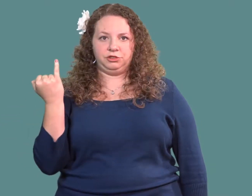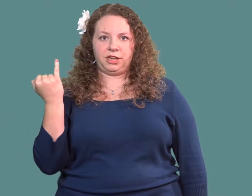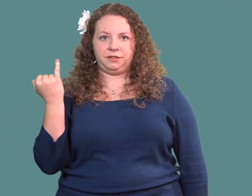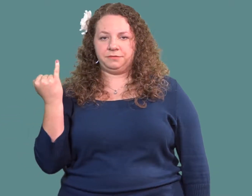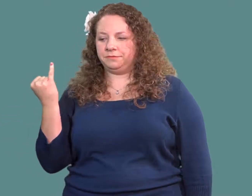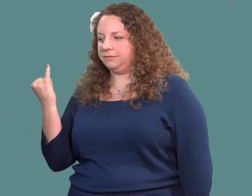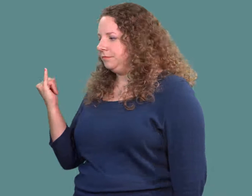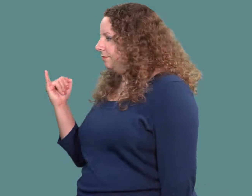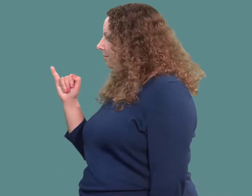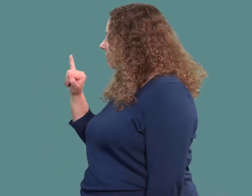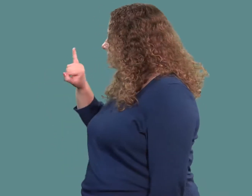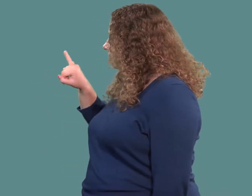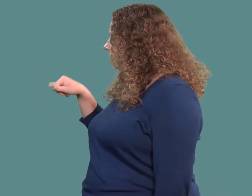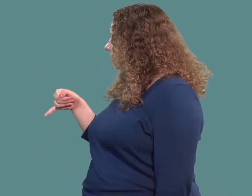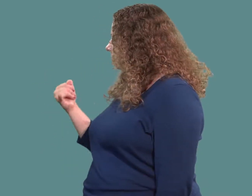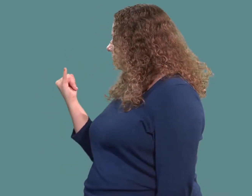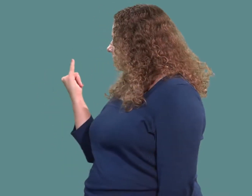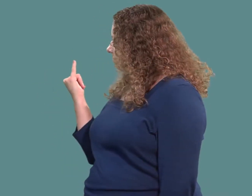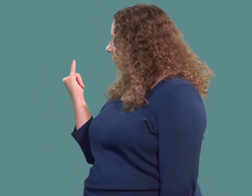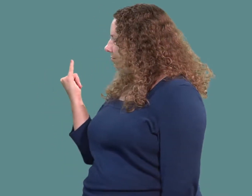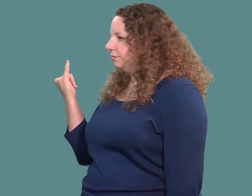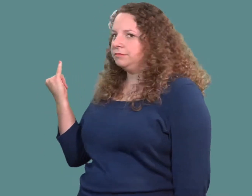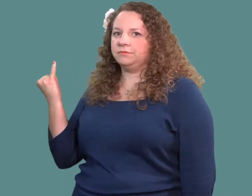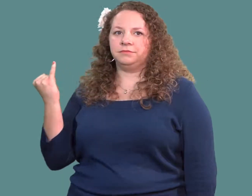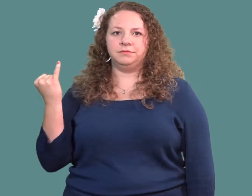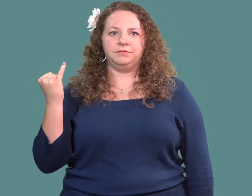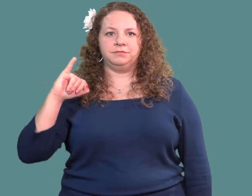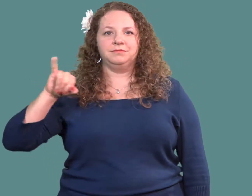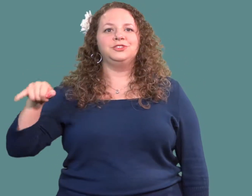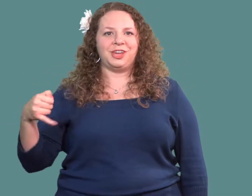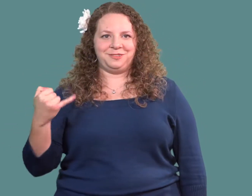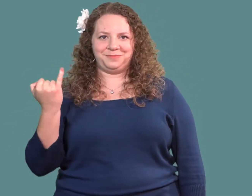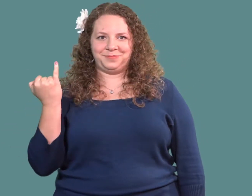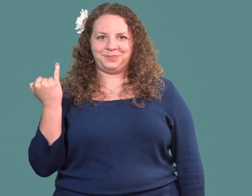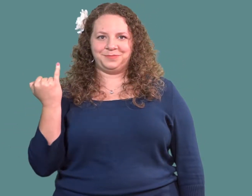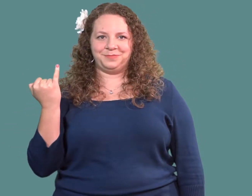J. J.